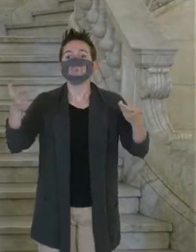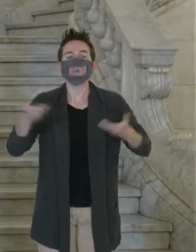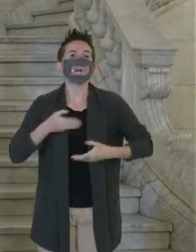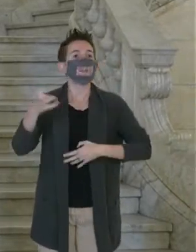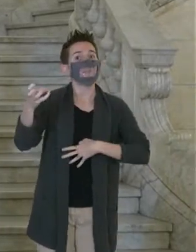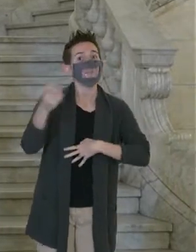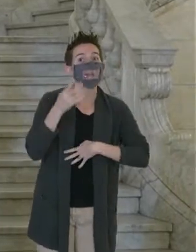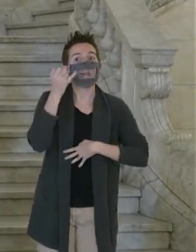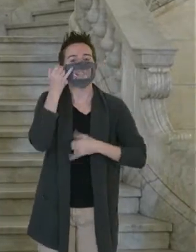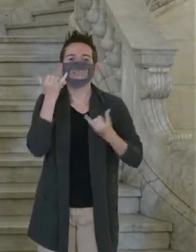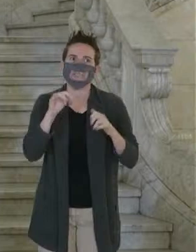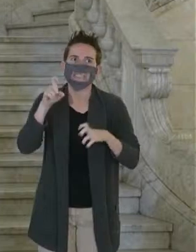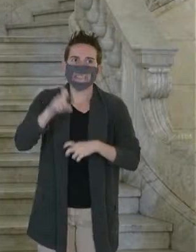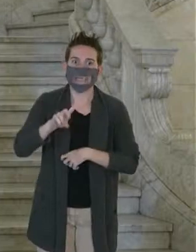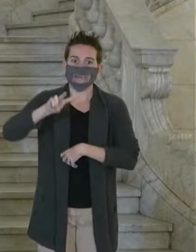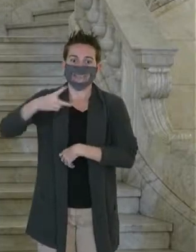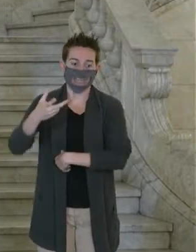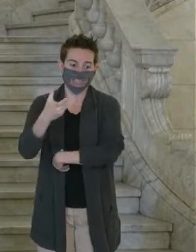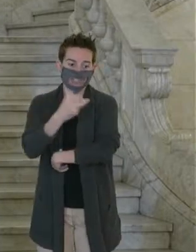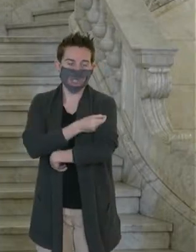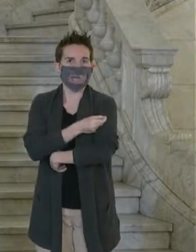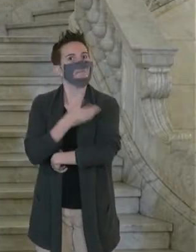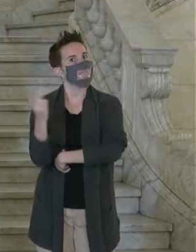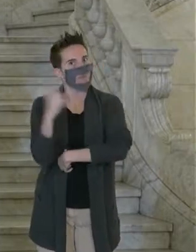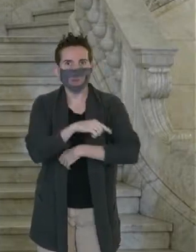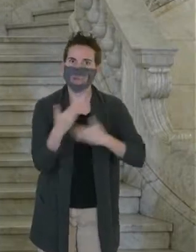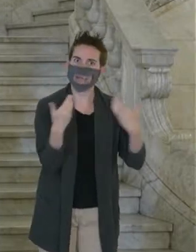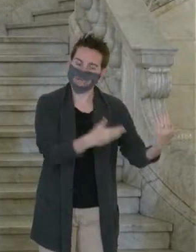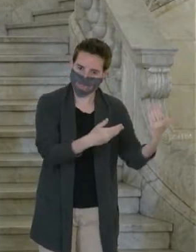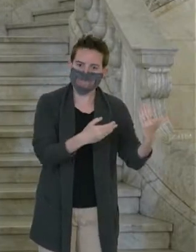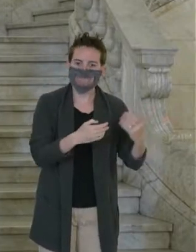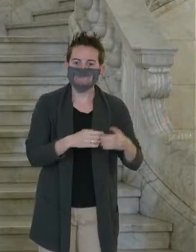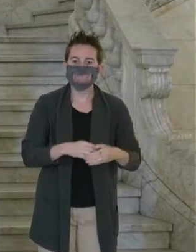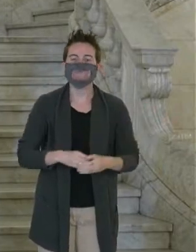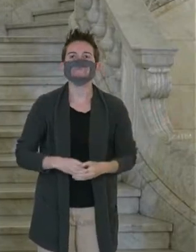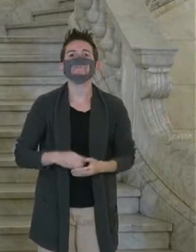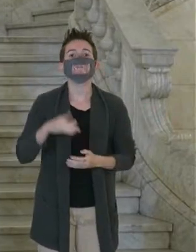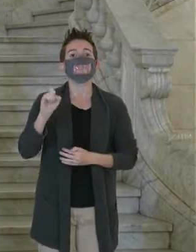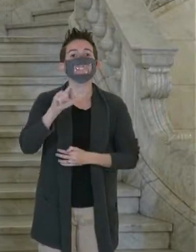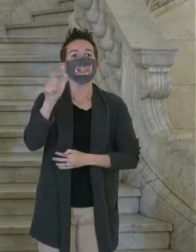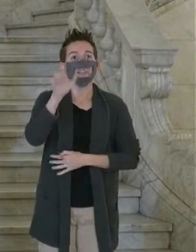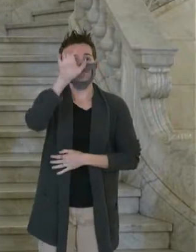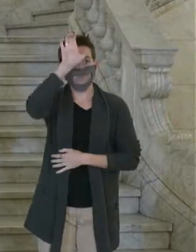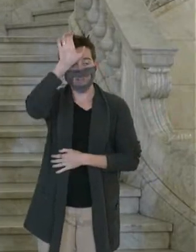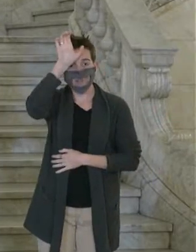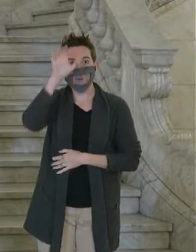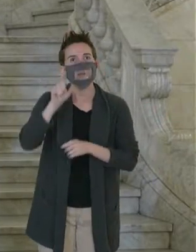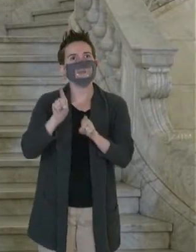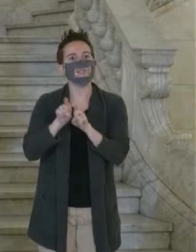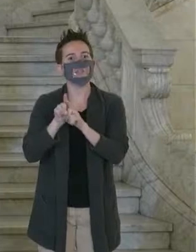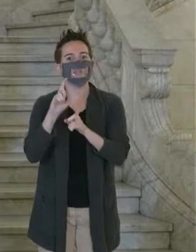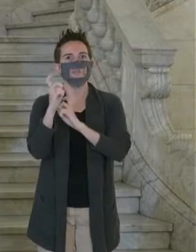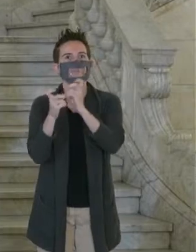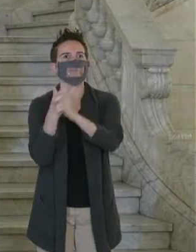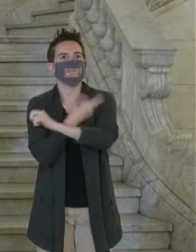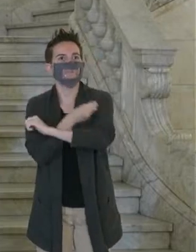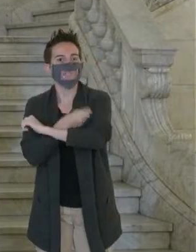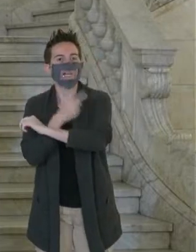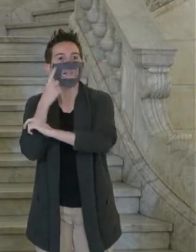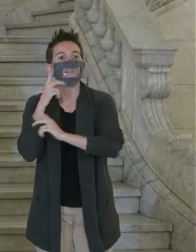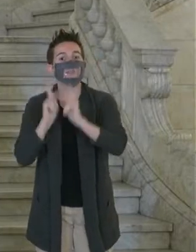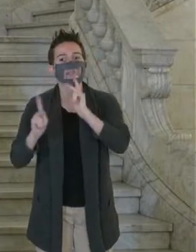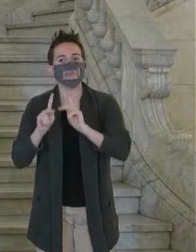back if you still have to get your second dose. The St. Louis Fire Department is also administering vaccines